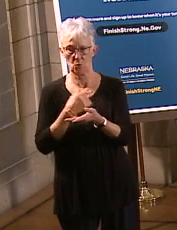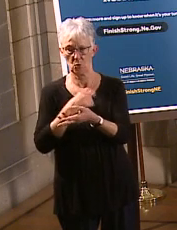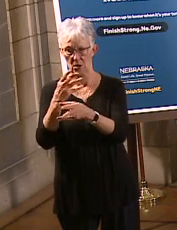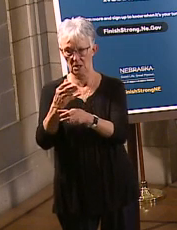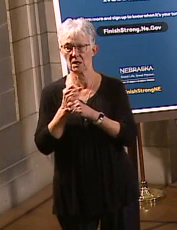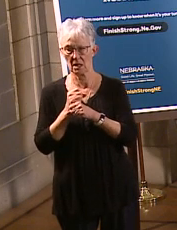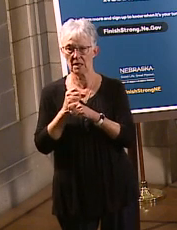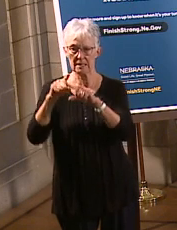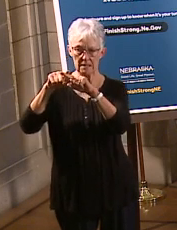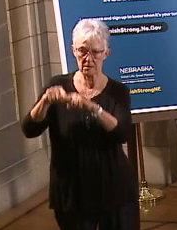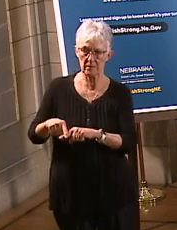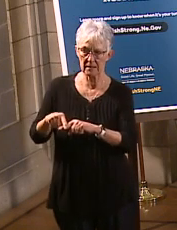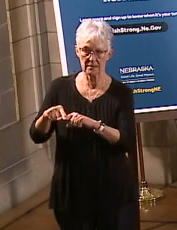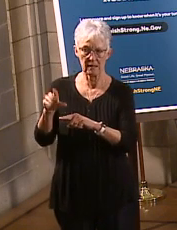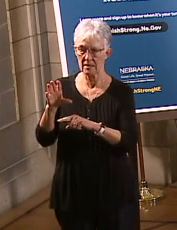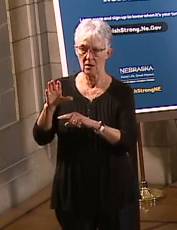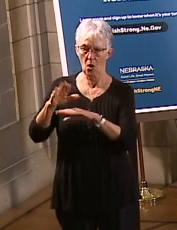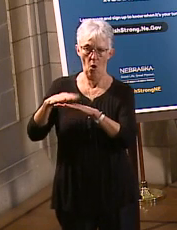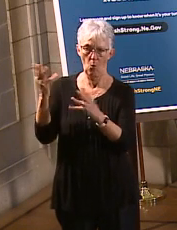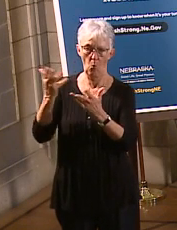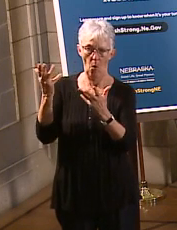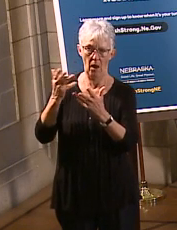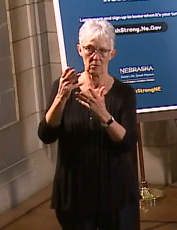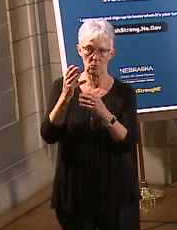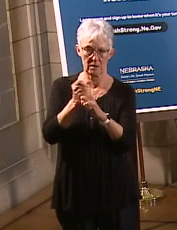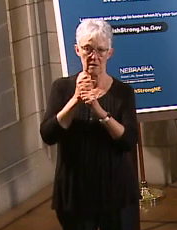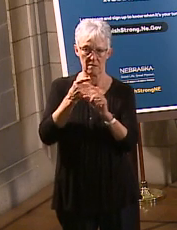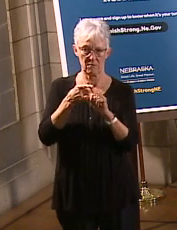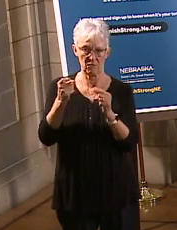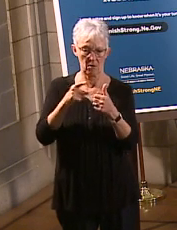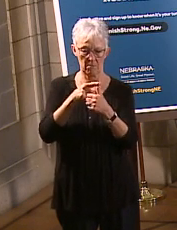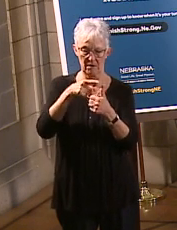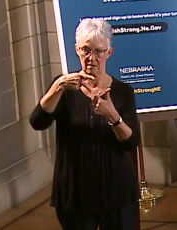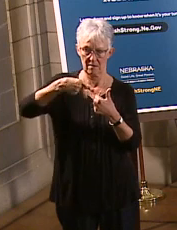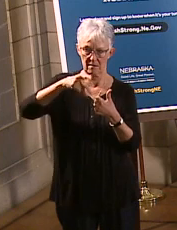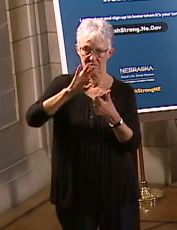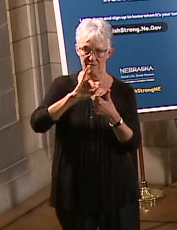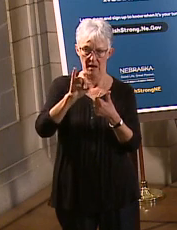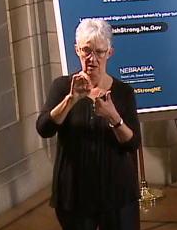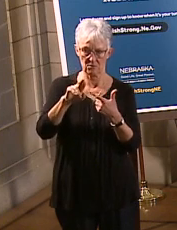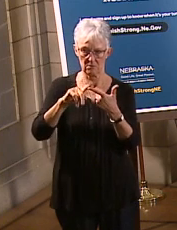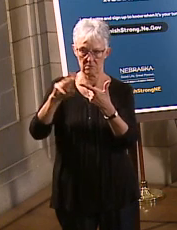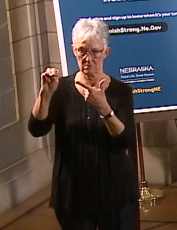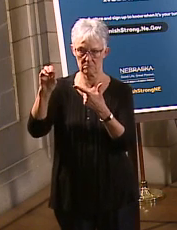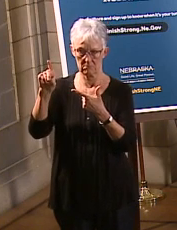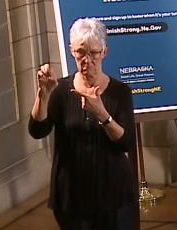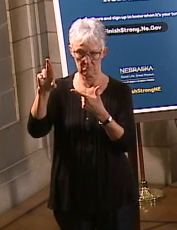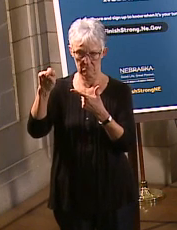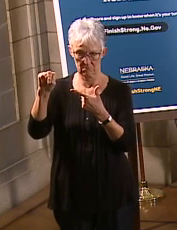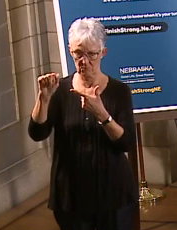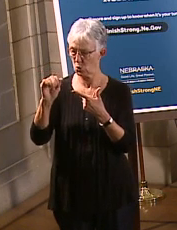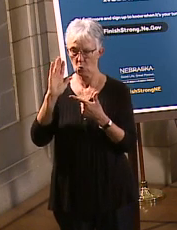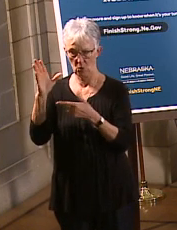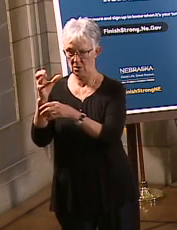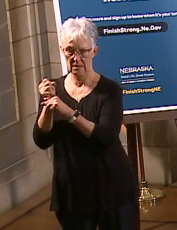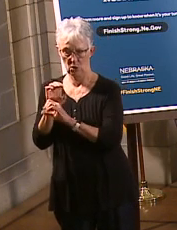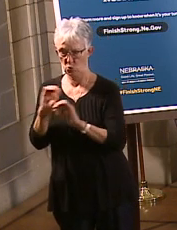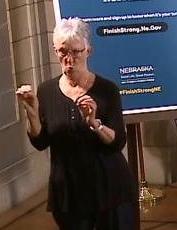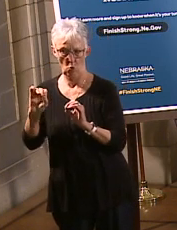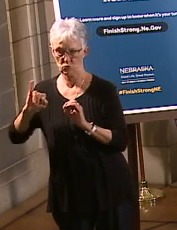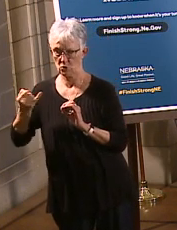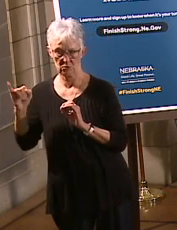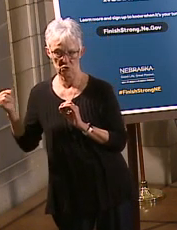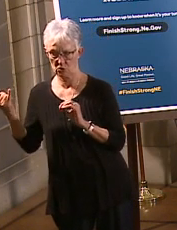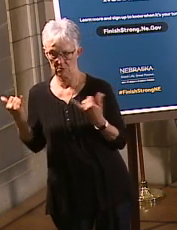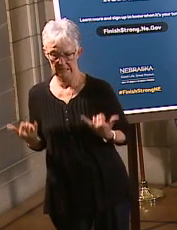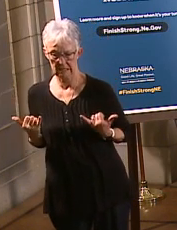actually delivers, and no Johnson & Johnson for the next couple weeks. And then she's also asking, and now that we're